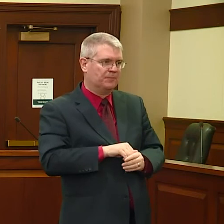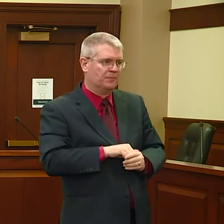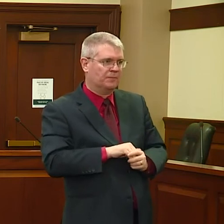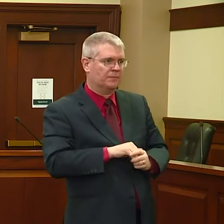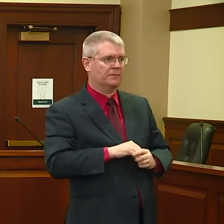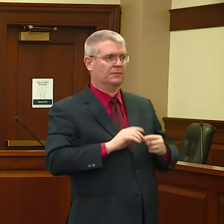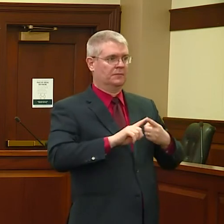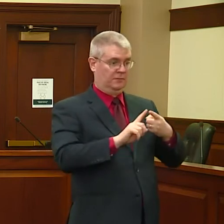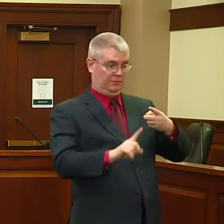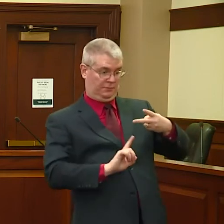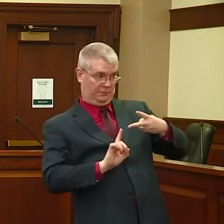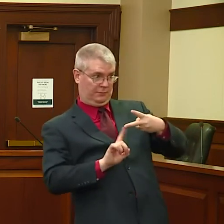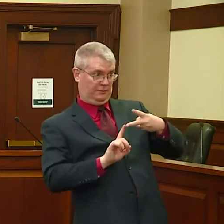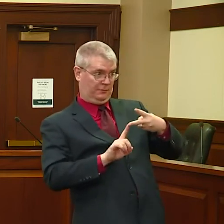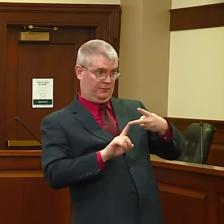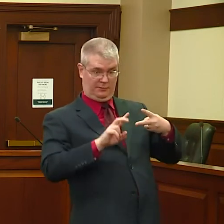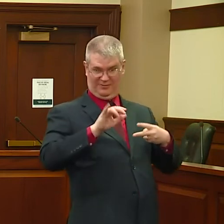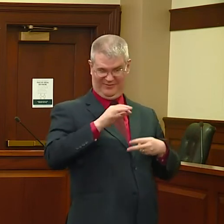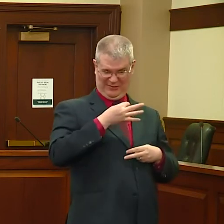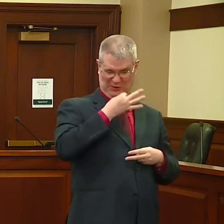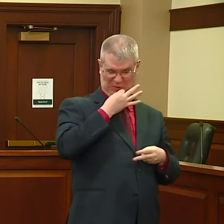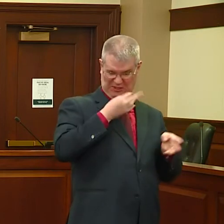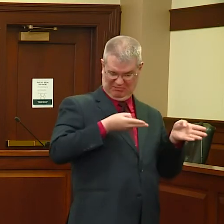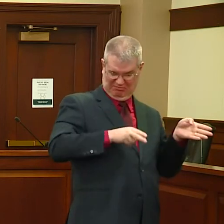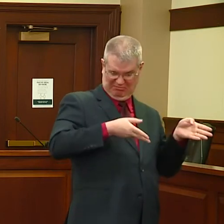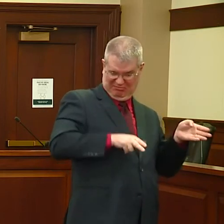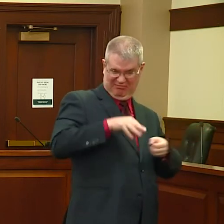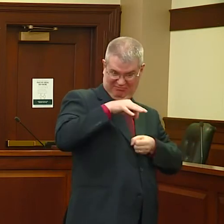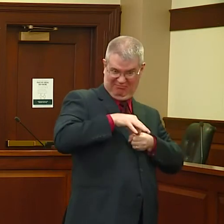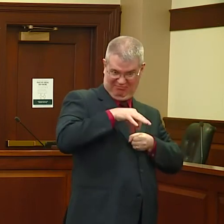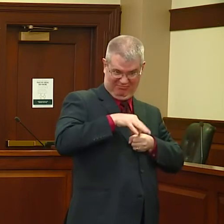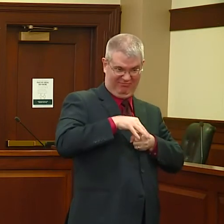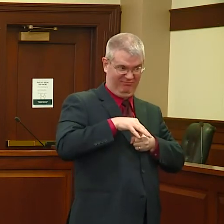very robust absentee ballot